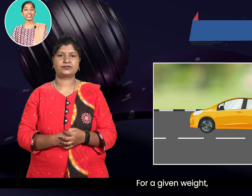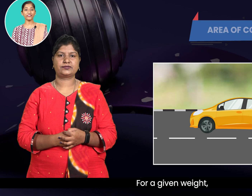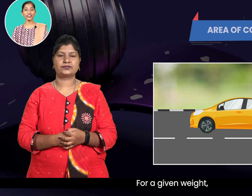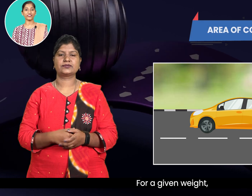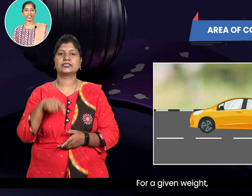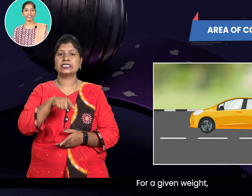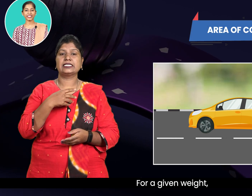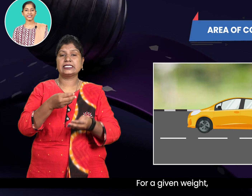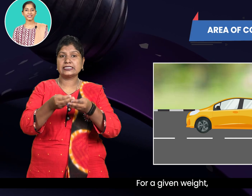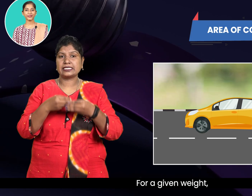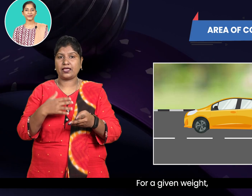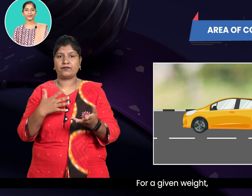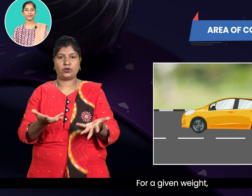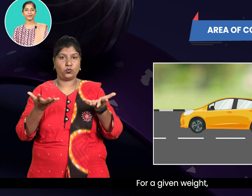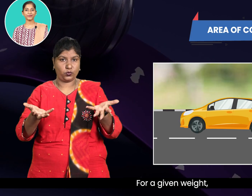For a given weight,